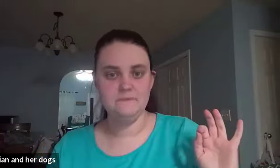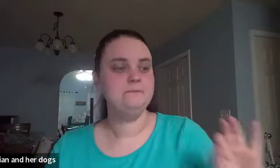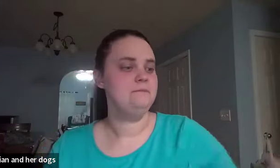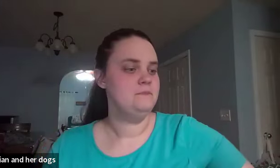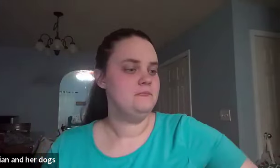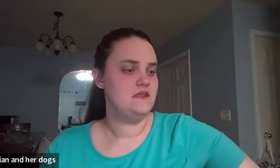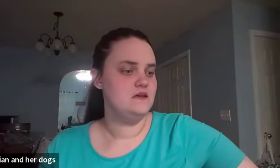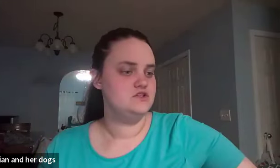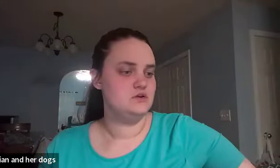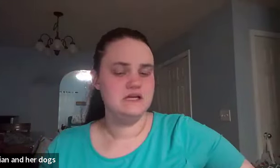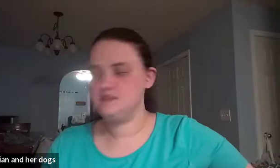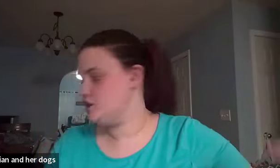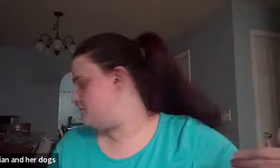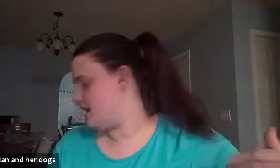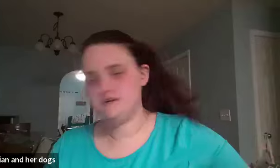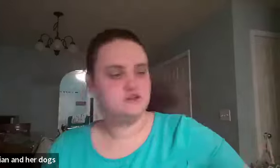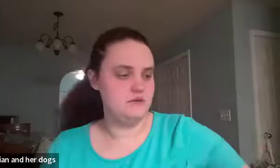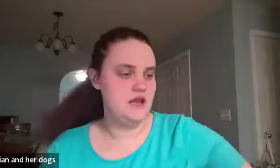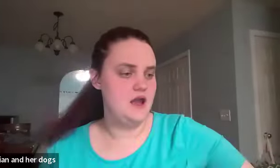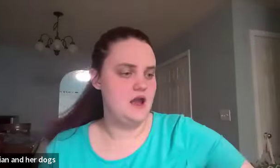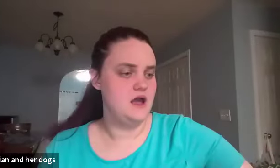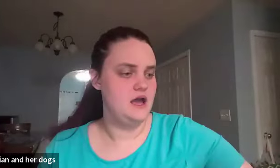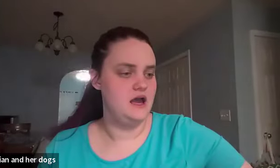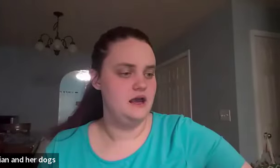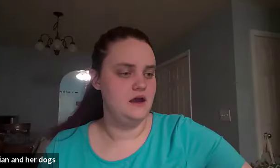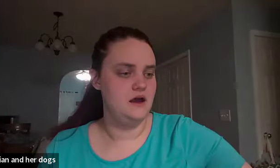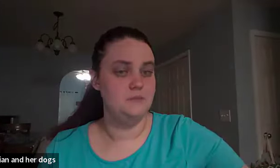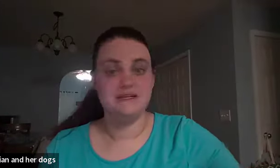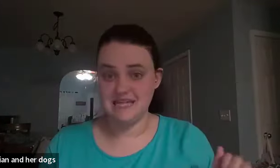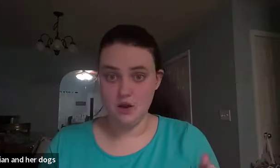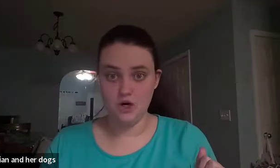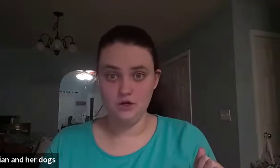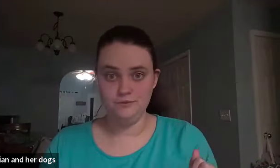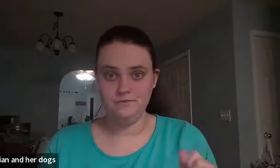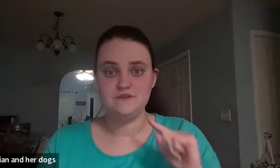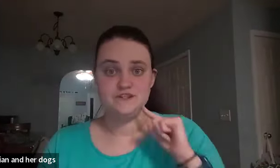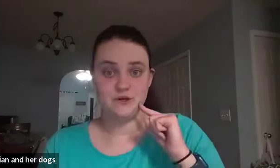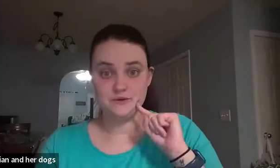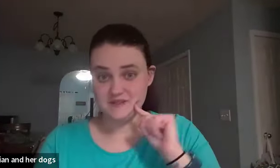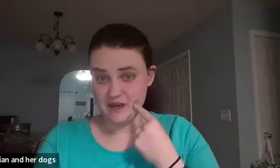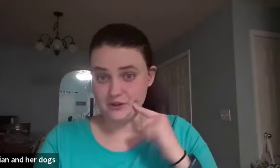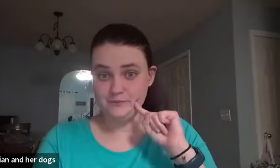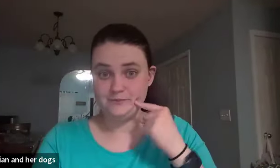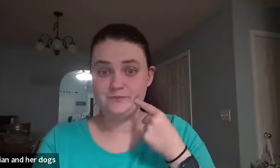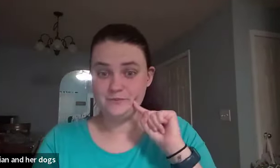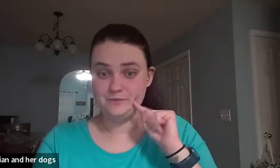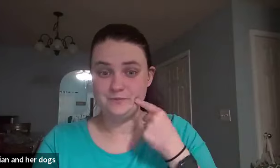Okay. So let's go back. So we had sour. So sour.